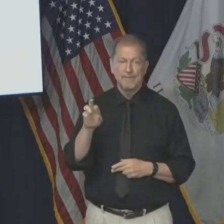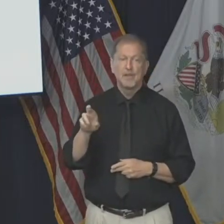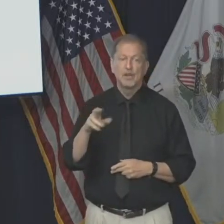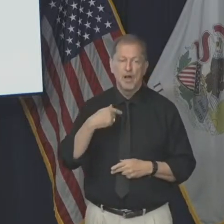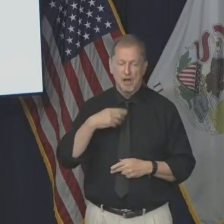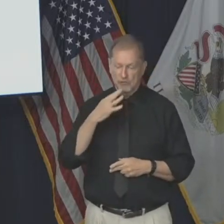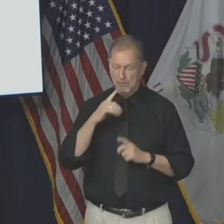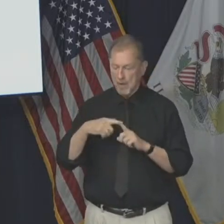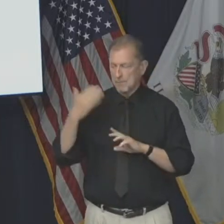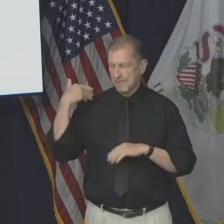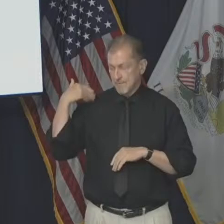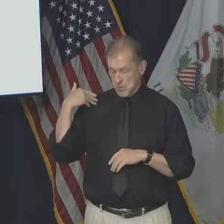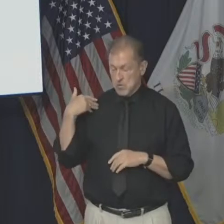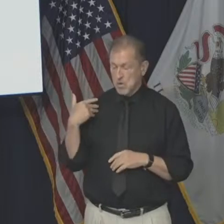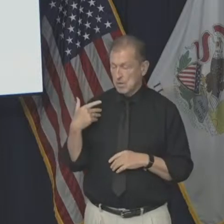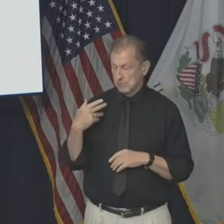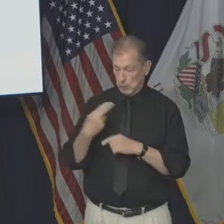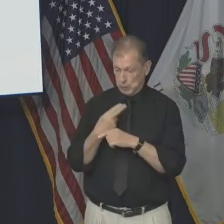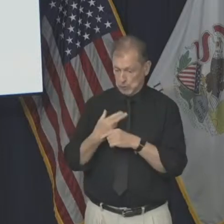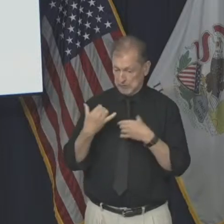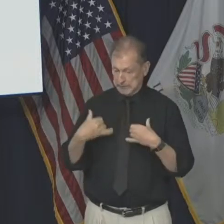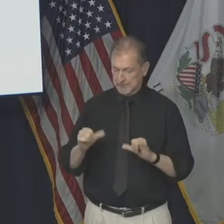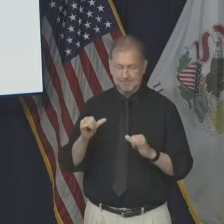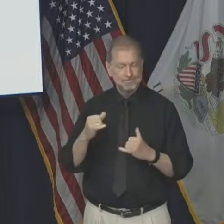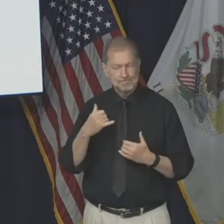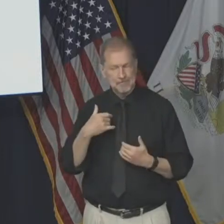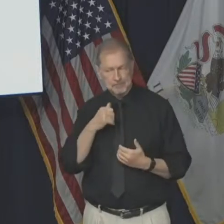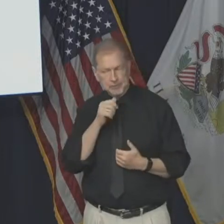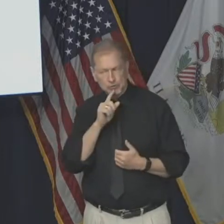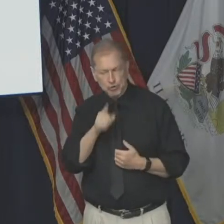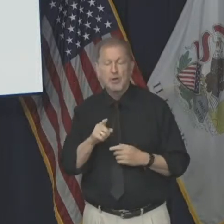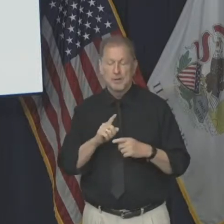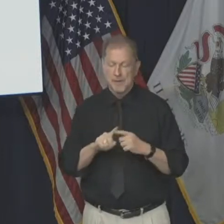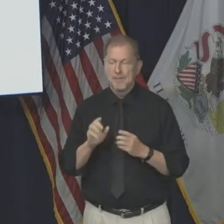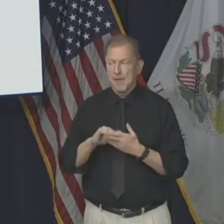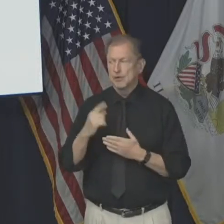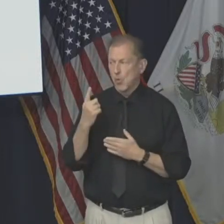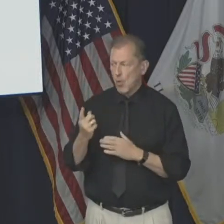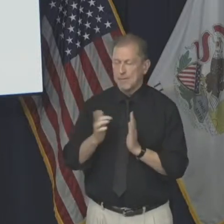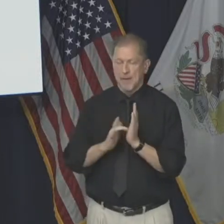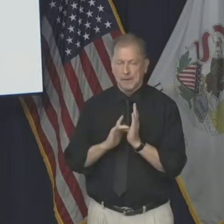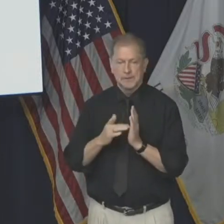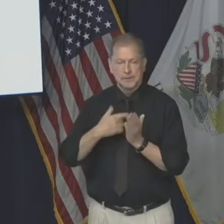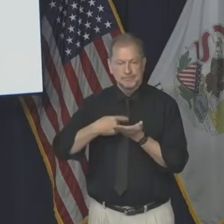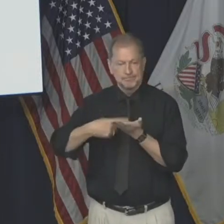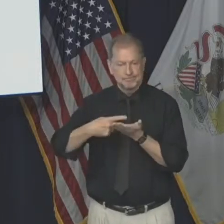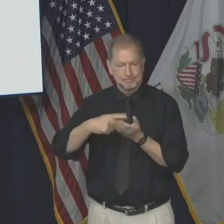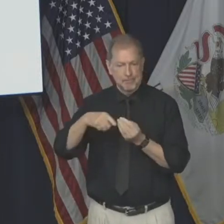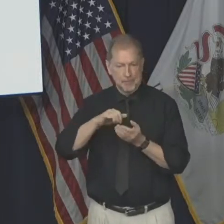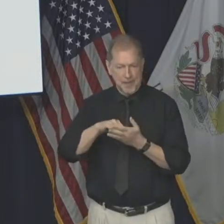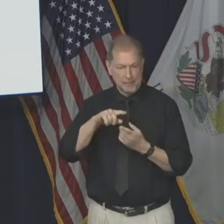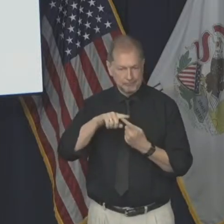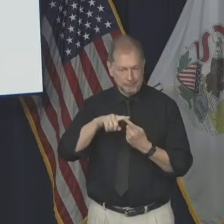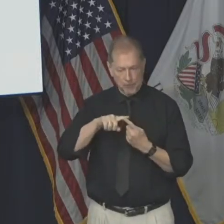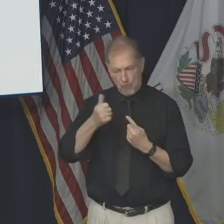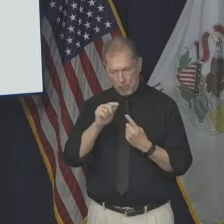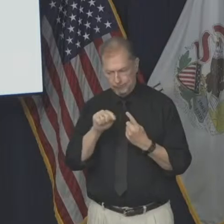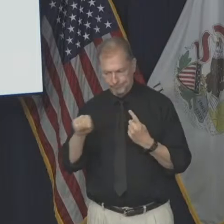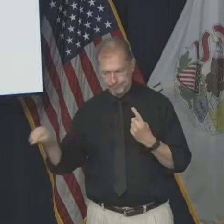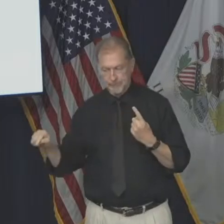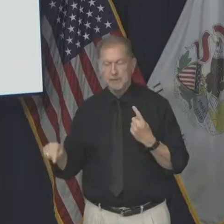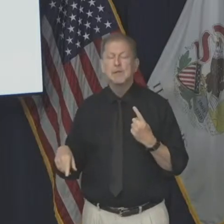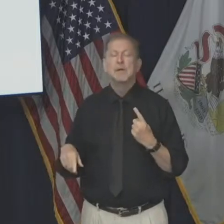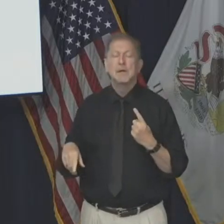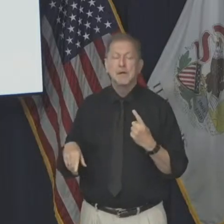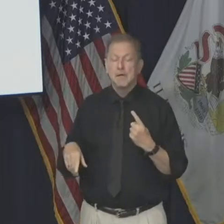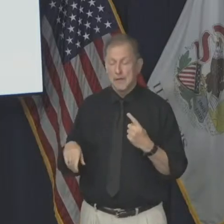is one of the drugs that the medicines that's been used in a number of cases. Having said that, there is